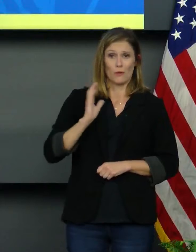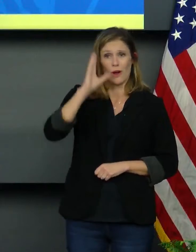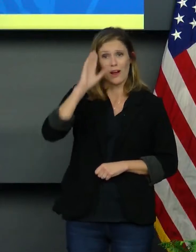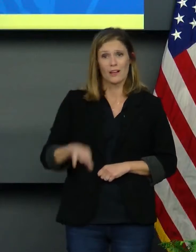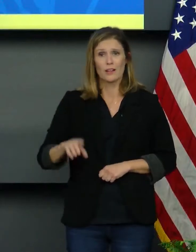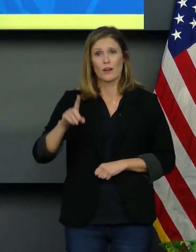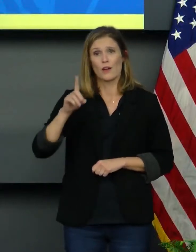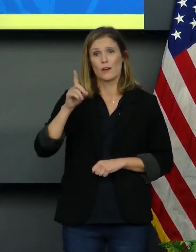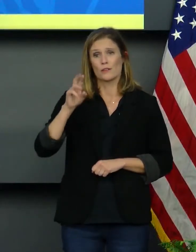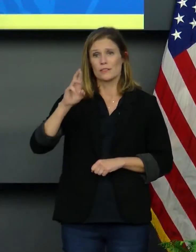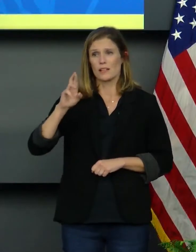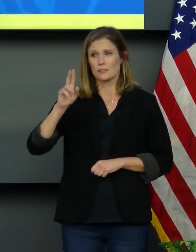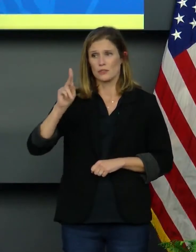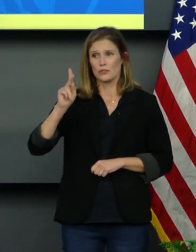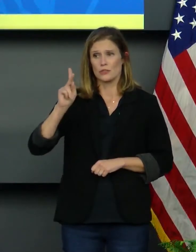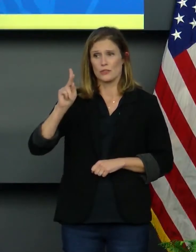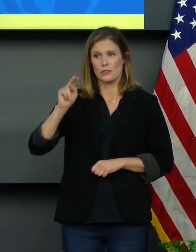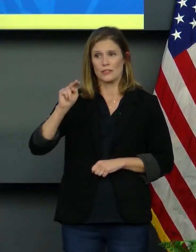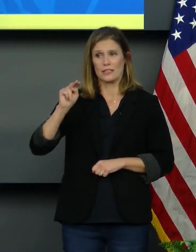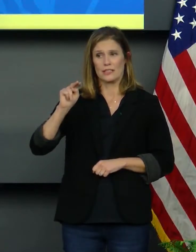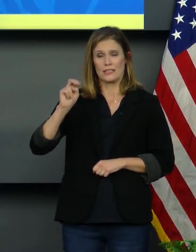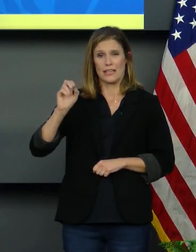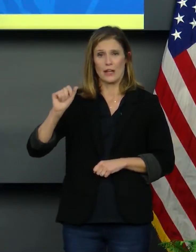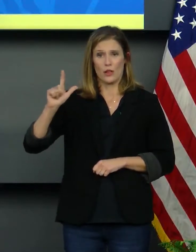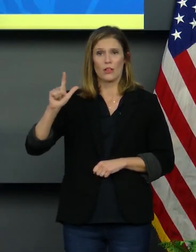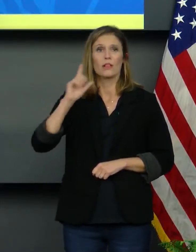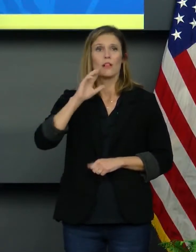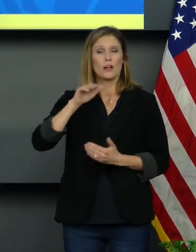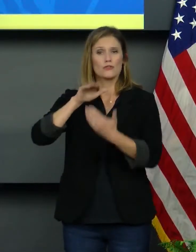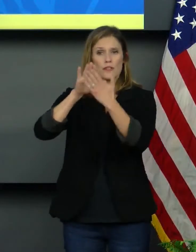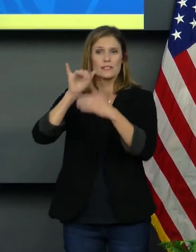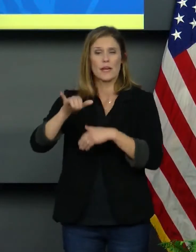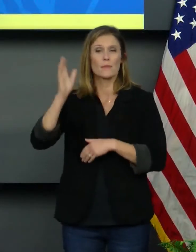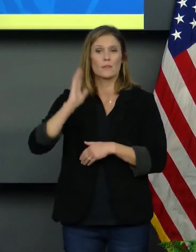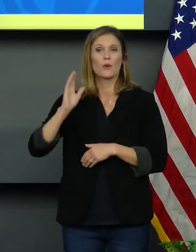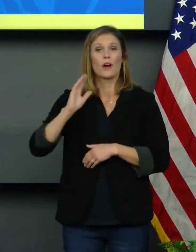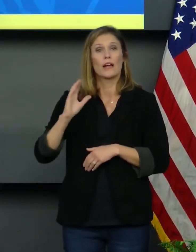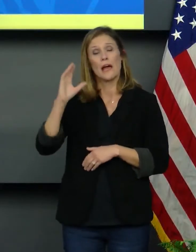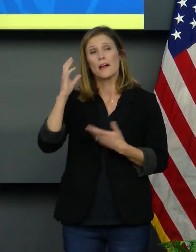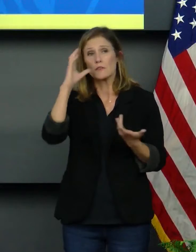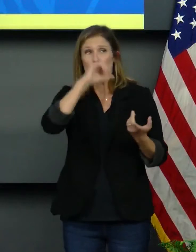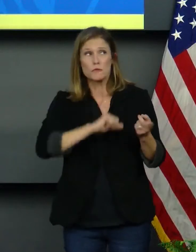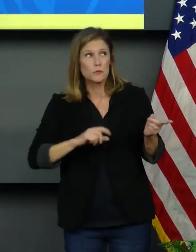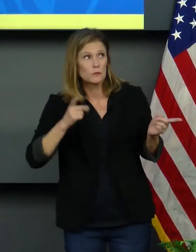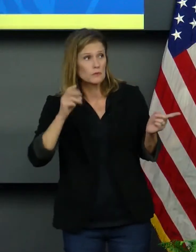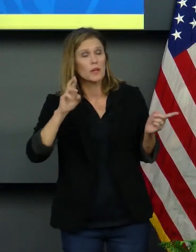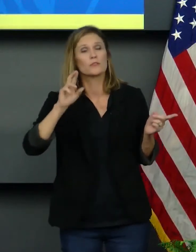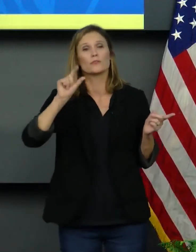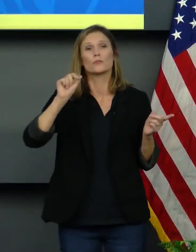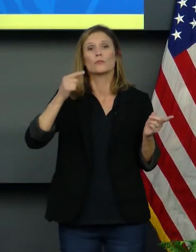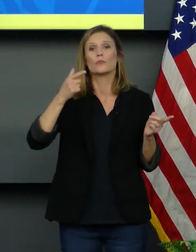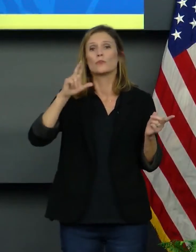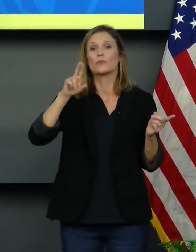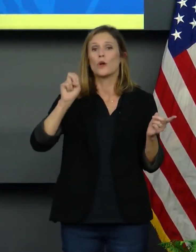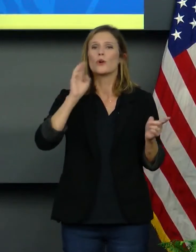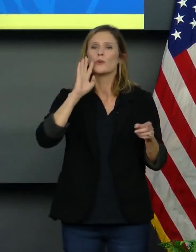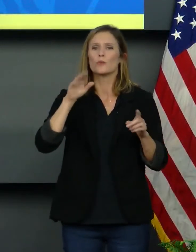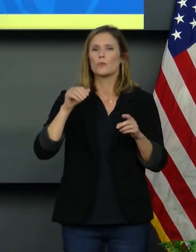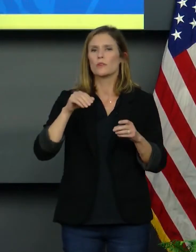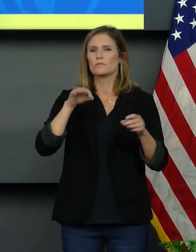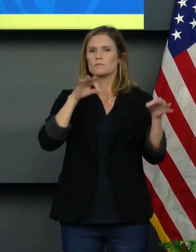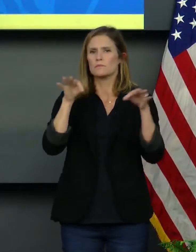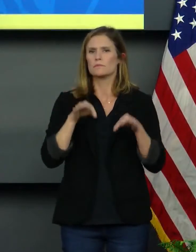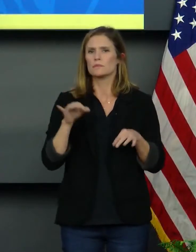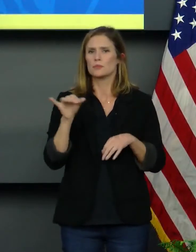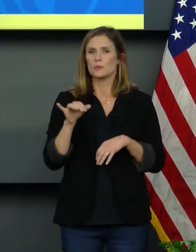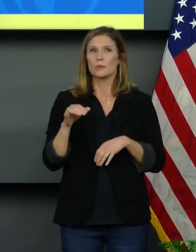Dr. O'Neill addressed this the other day, and I imagine Dr. Logue might too. This is not something that's happened before.